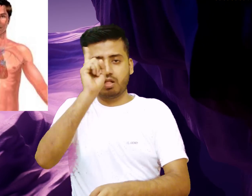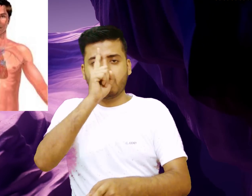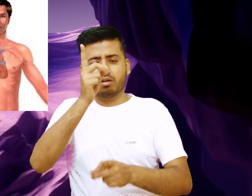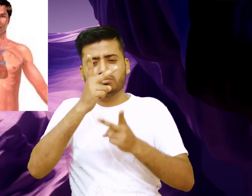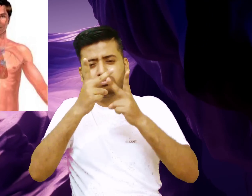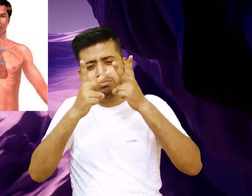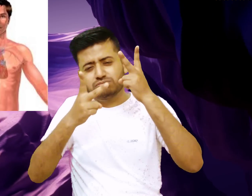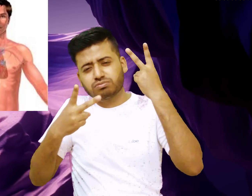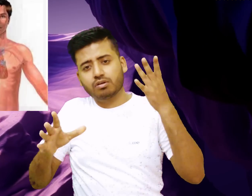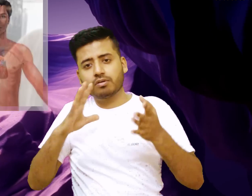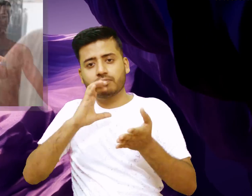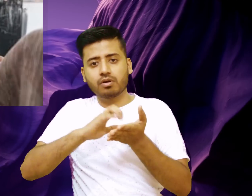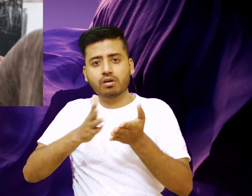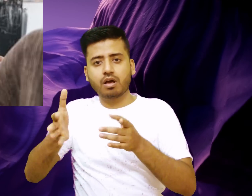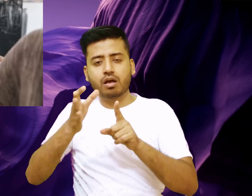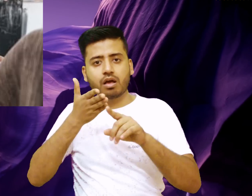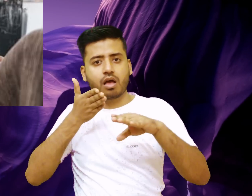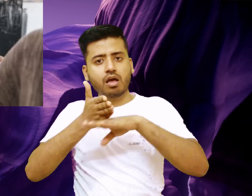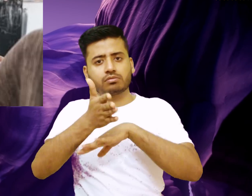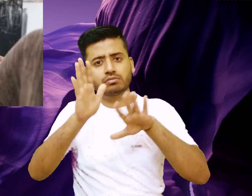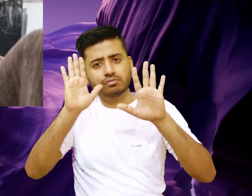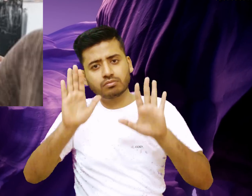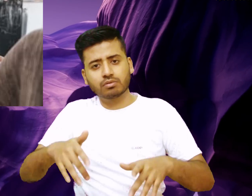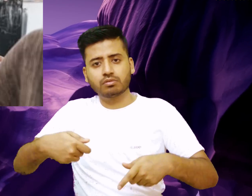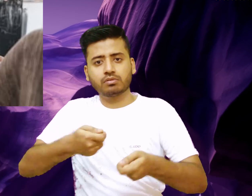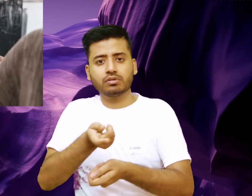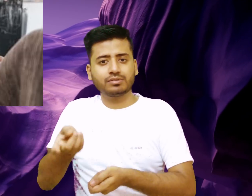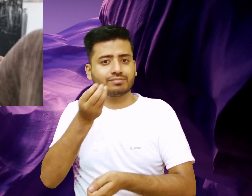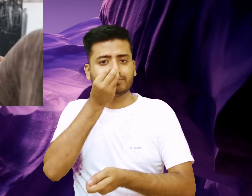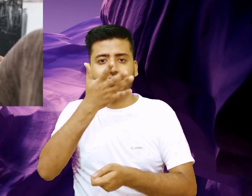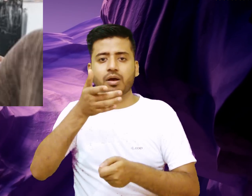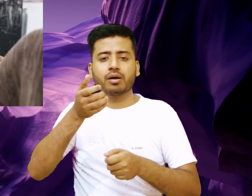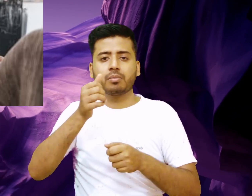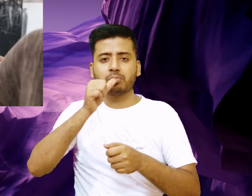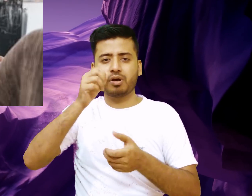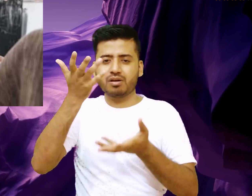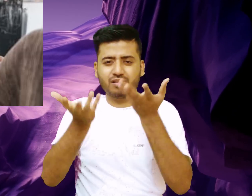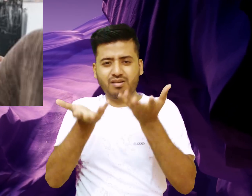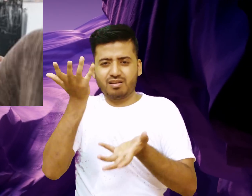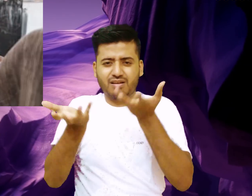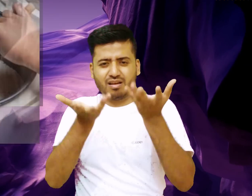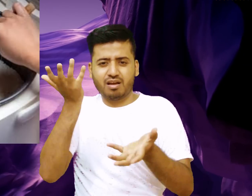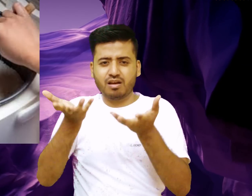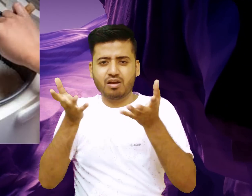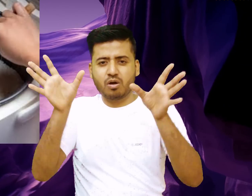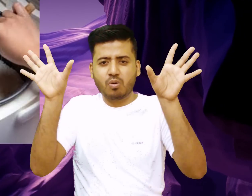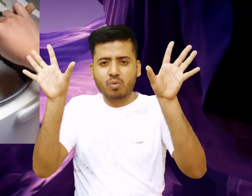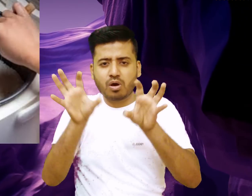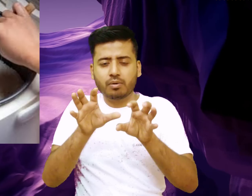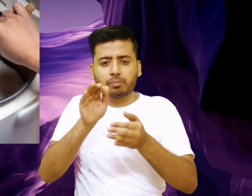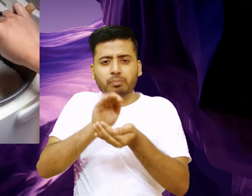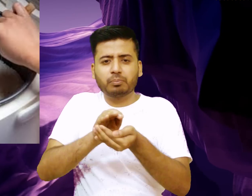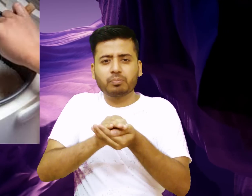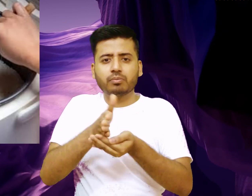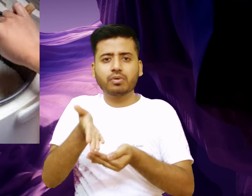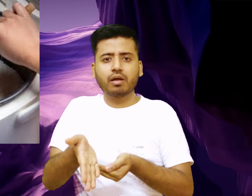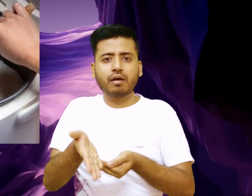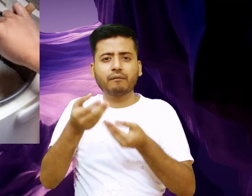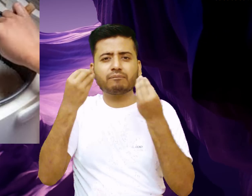bacteria. If your rice cooker stops while boiling rice, it's generally safe to eat the rice, but ensure it has been cooked properly and cooled